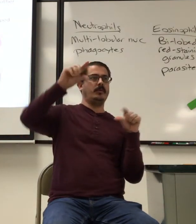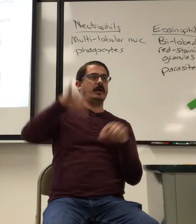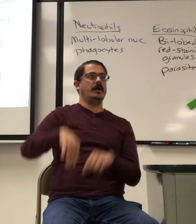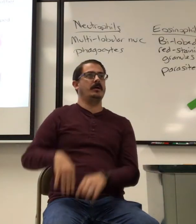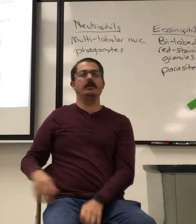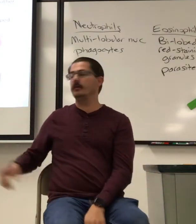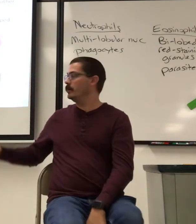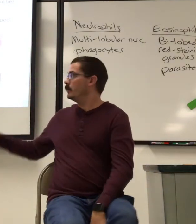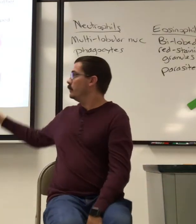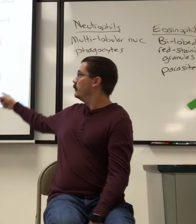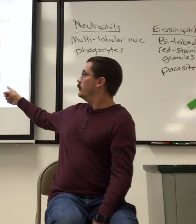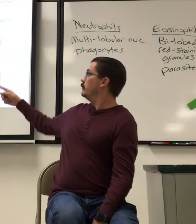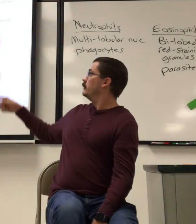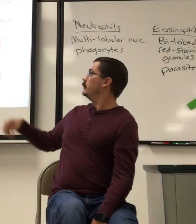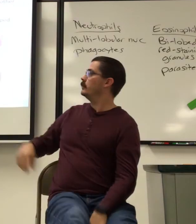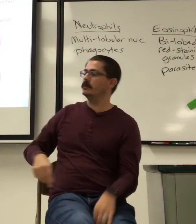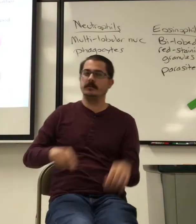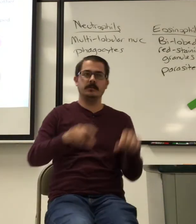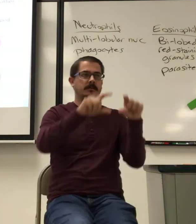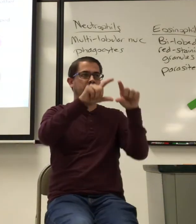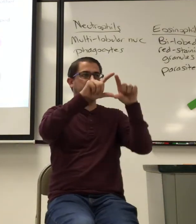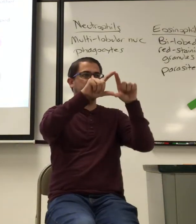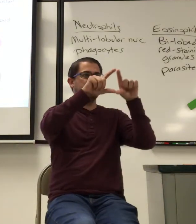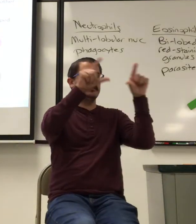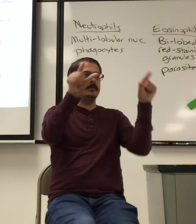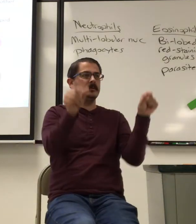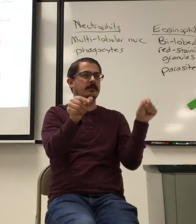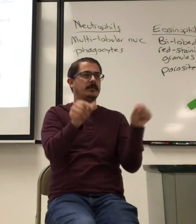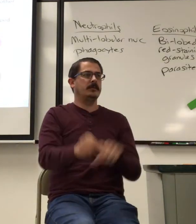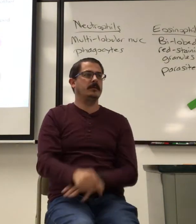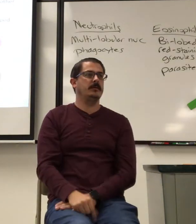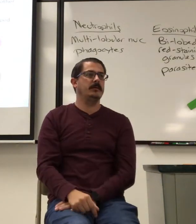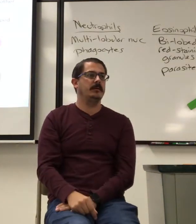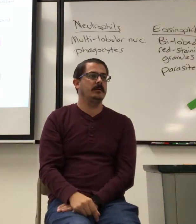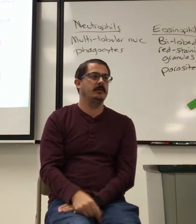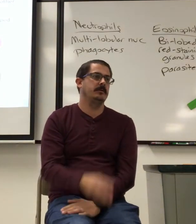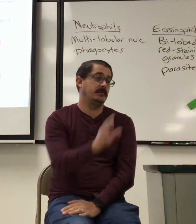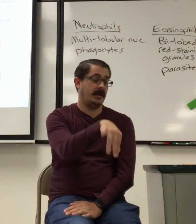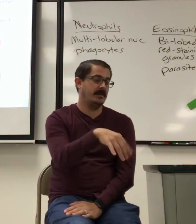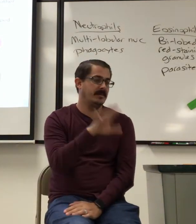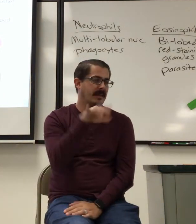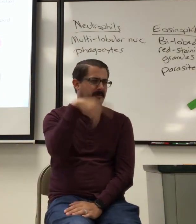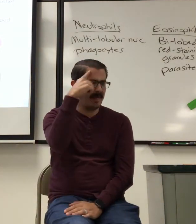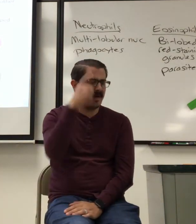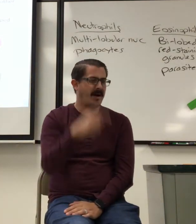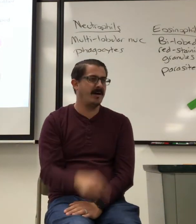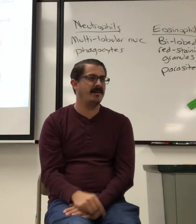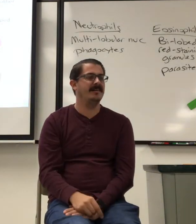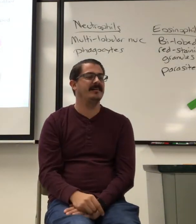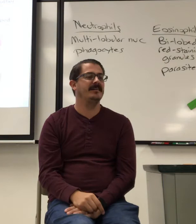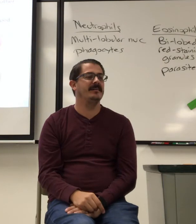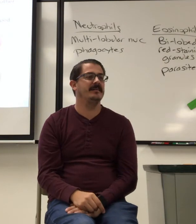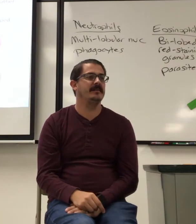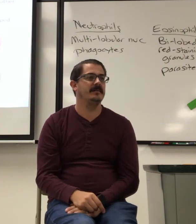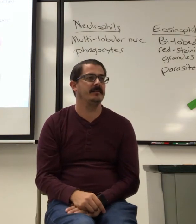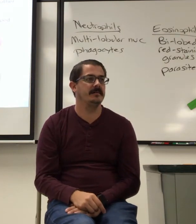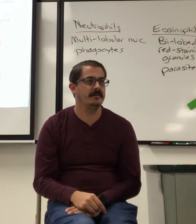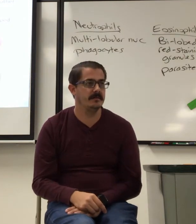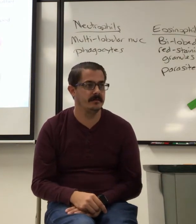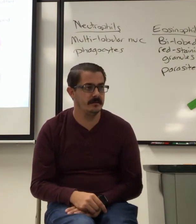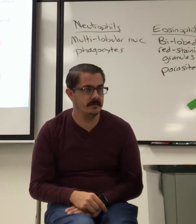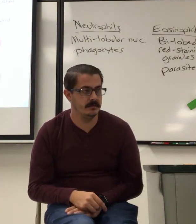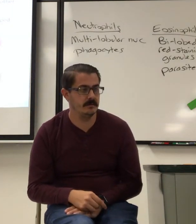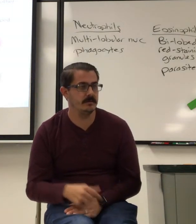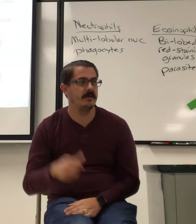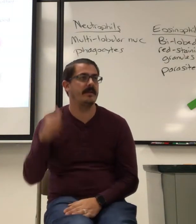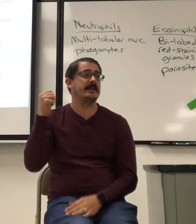Kidney-shaped nuke. And you can't tell by looking at these slides, but the monocytes are the biggest. They're the largest of the white